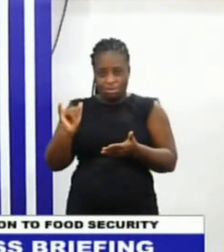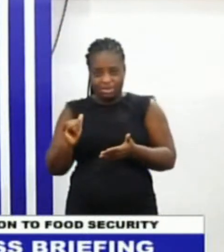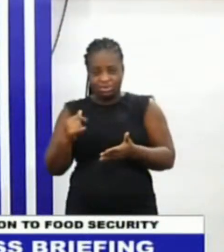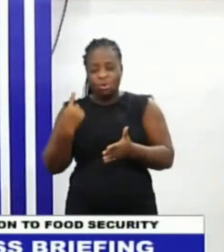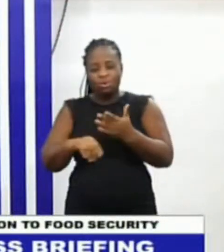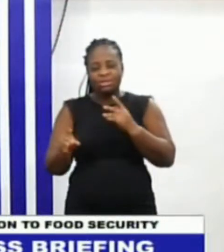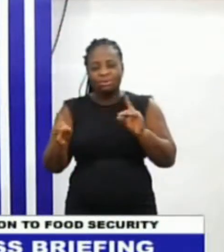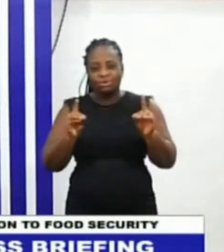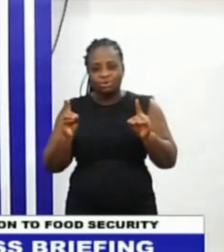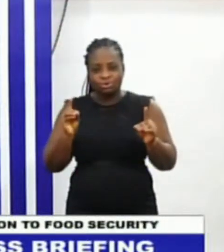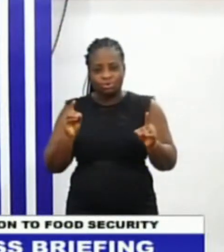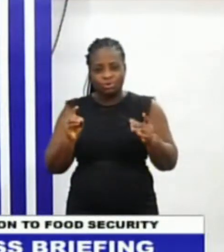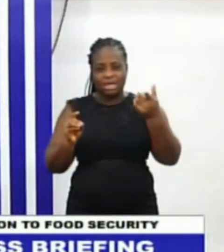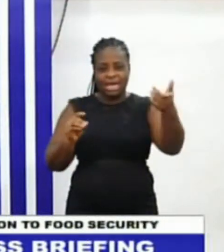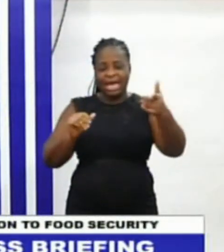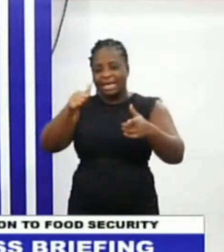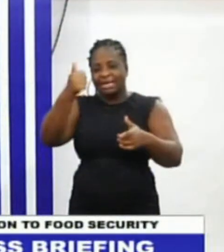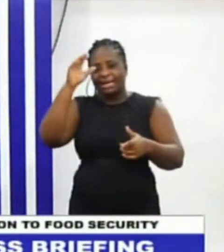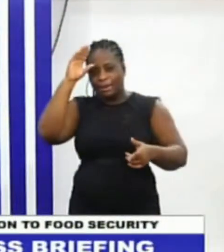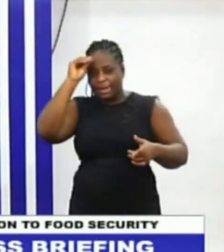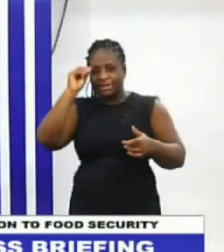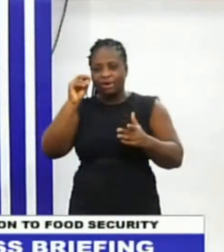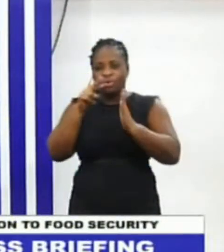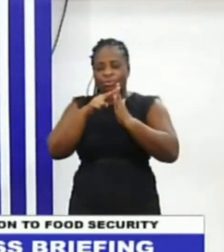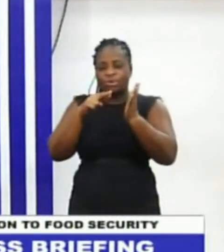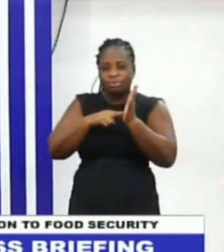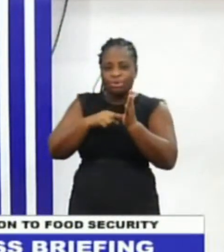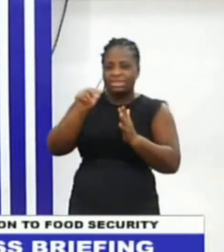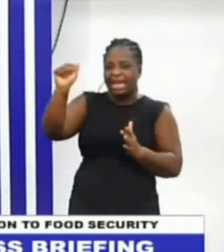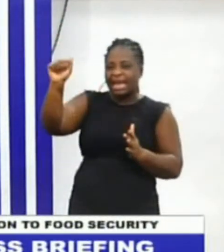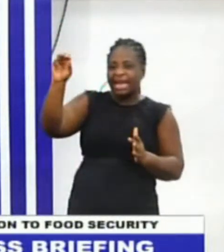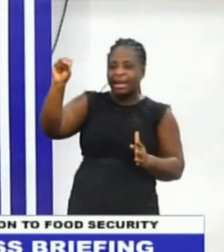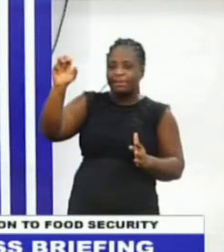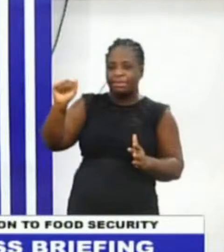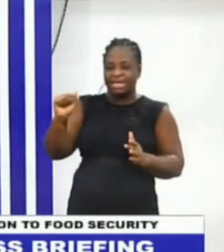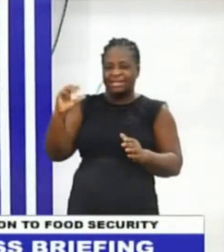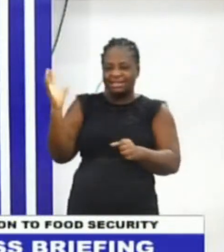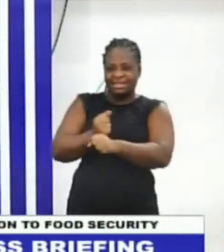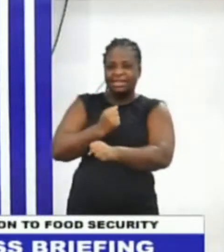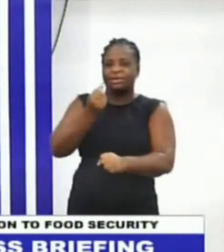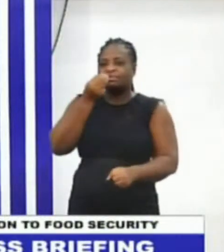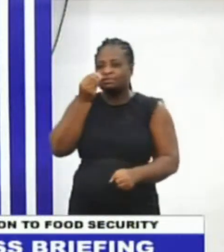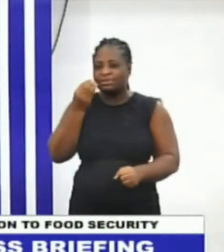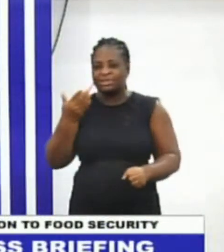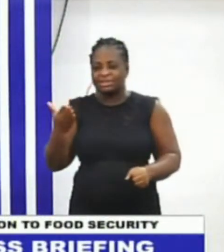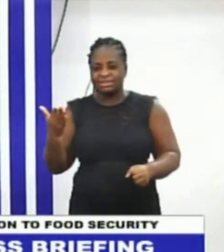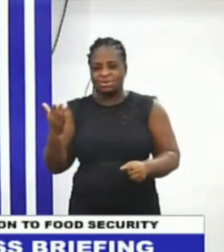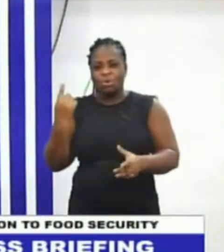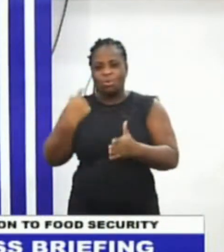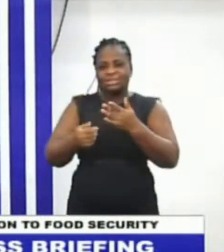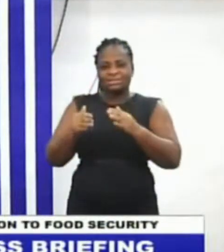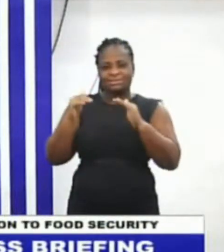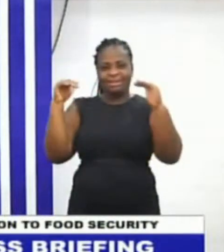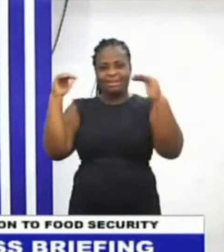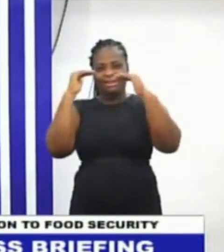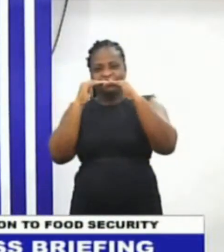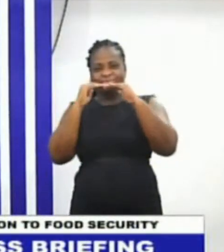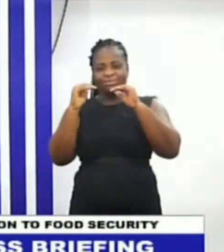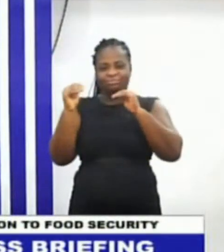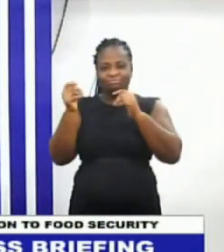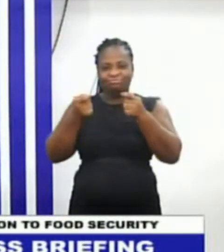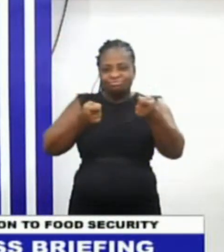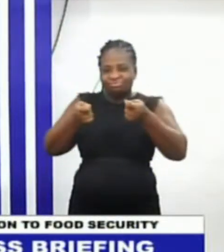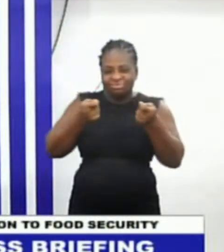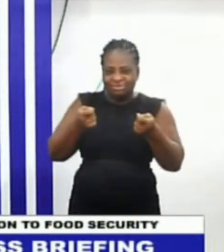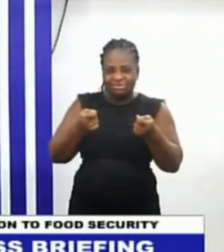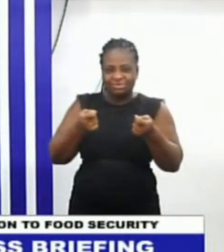about reports of Cantamanto task force seizing food items. What is the level of coordination? Any more detail on the